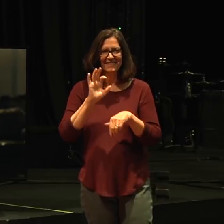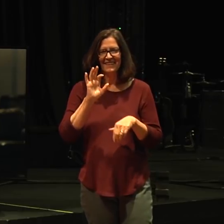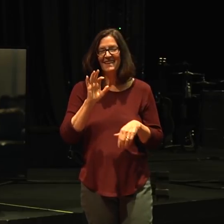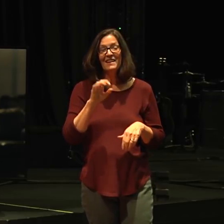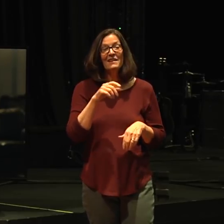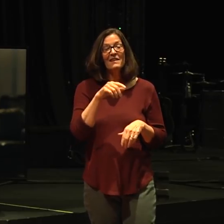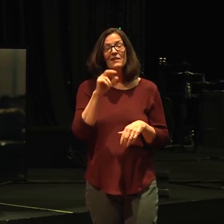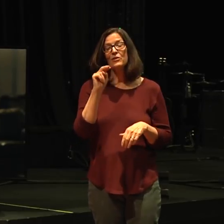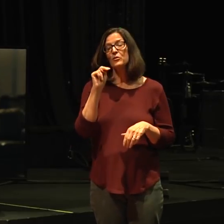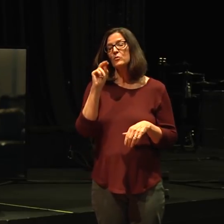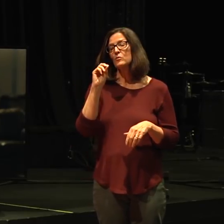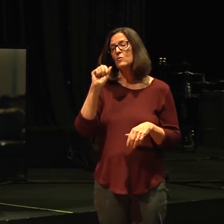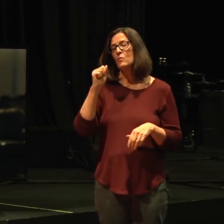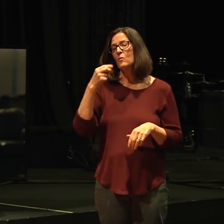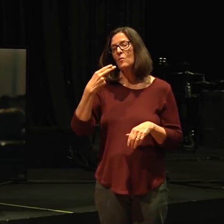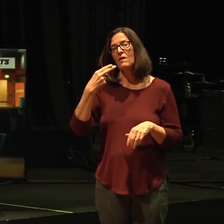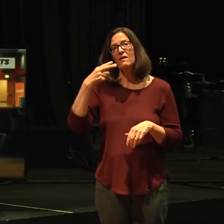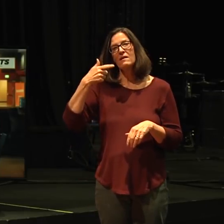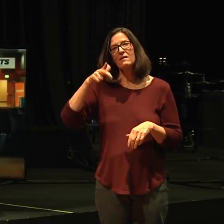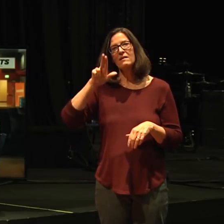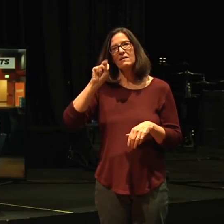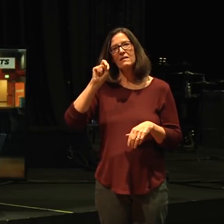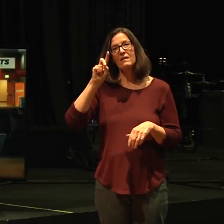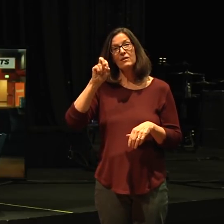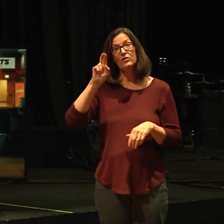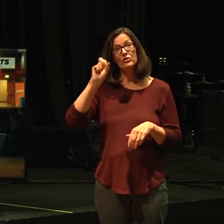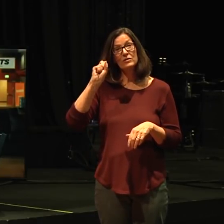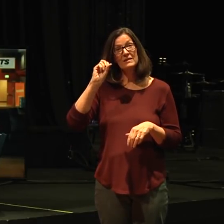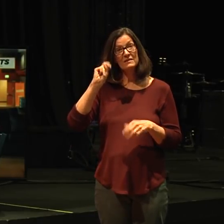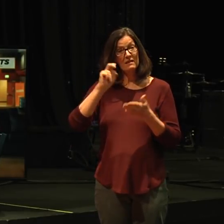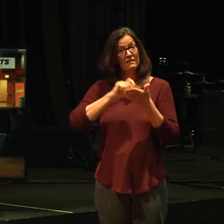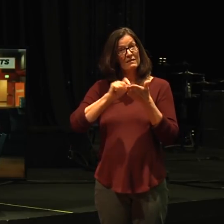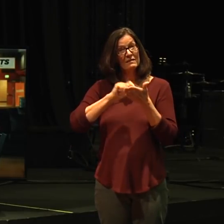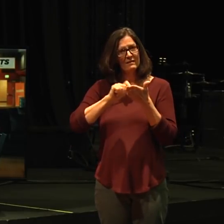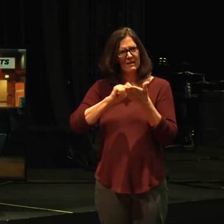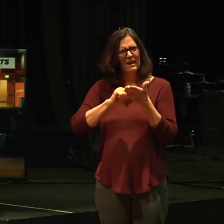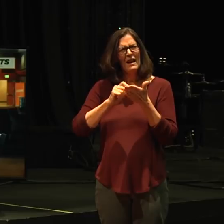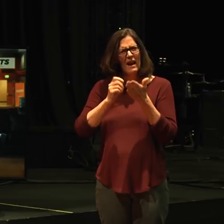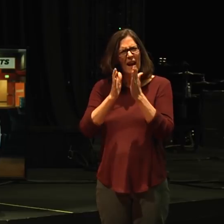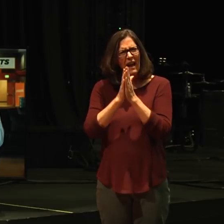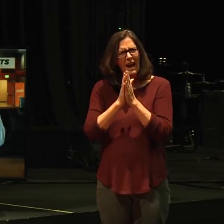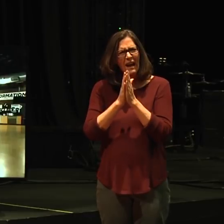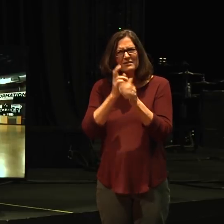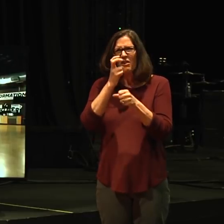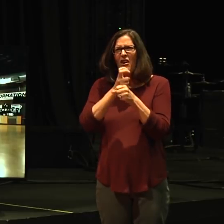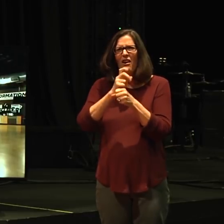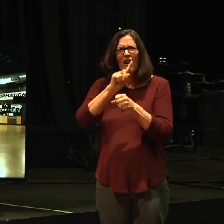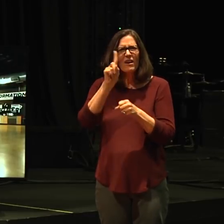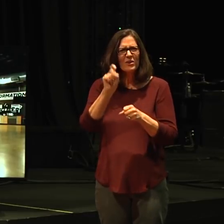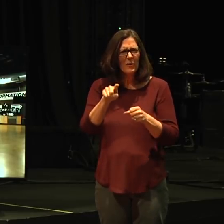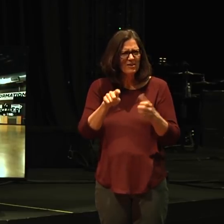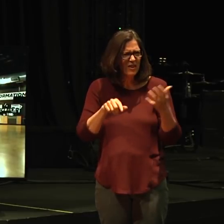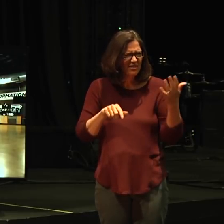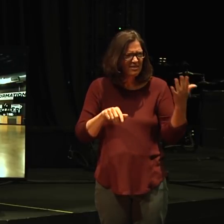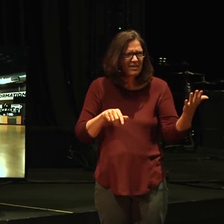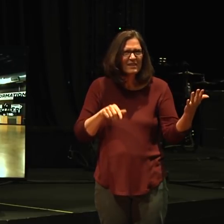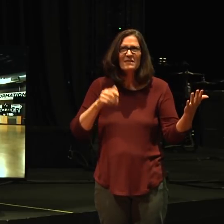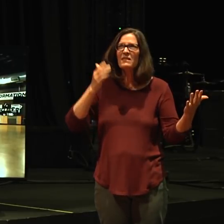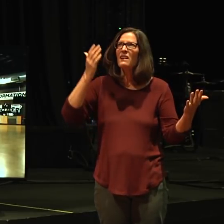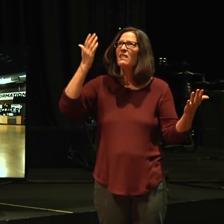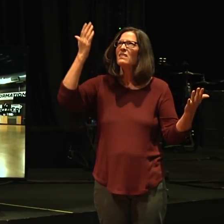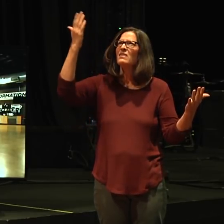named Noah Gunderson who's actually asking the right questions, the hard questions. How do you put this beside good God